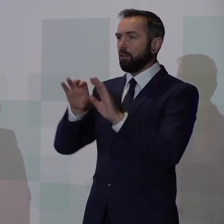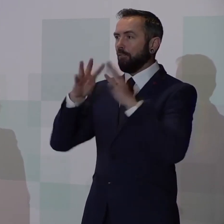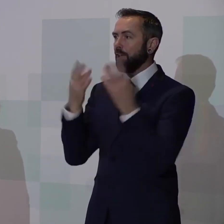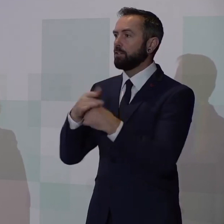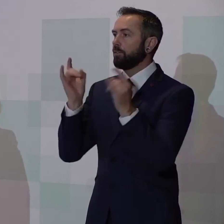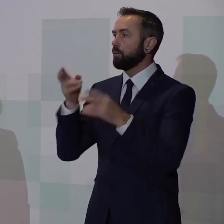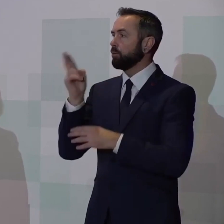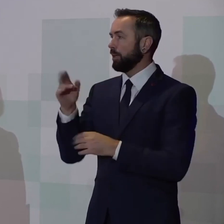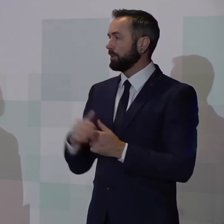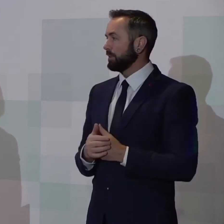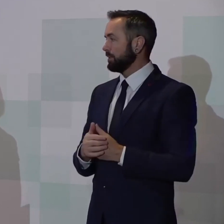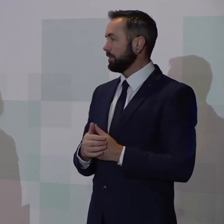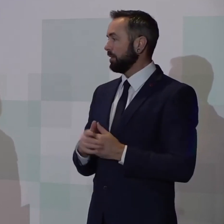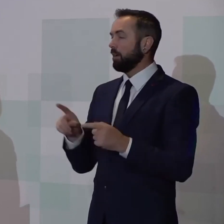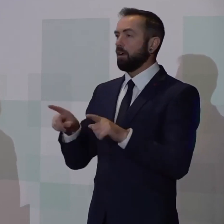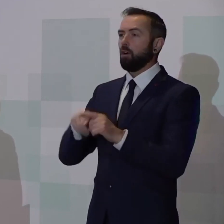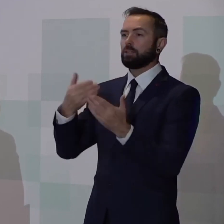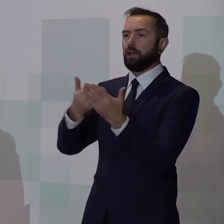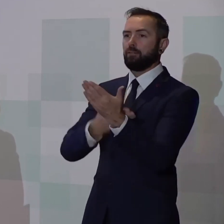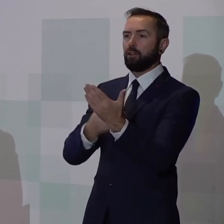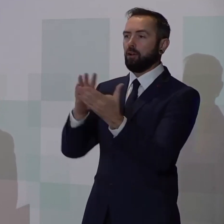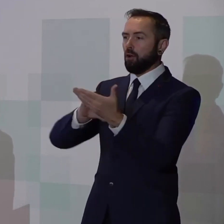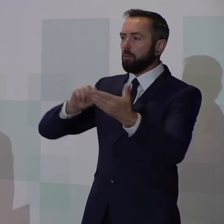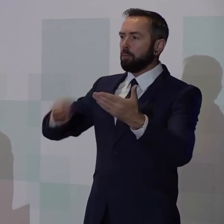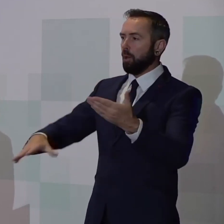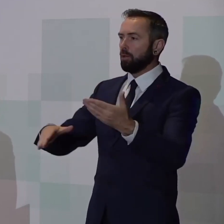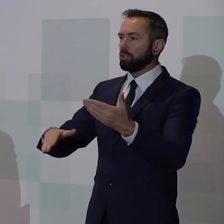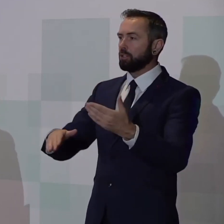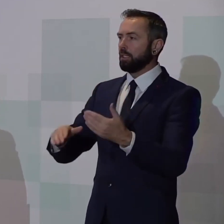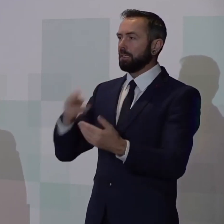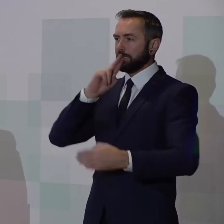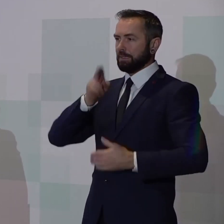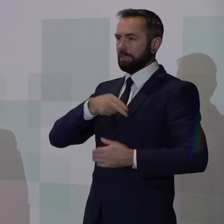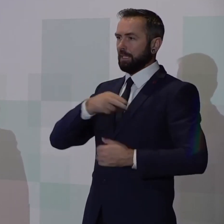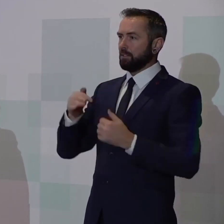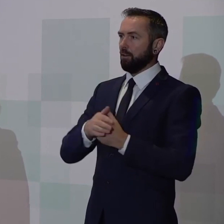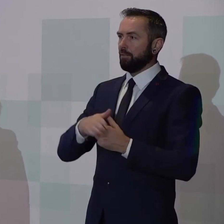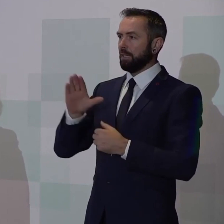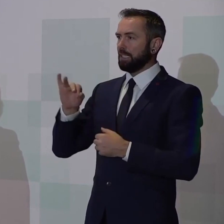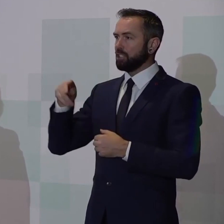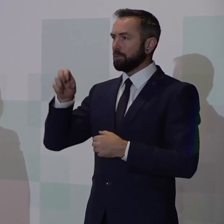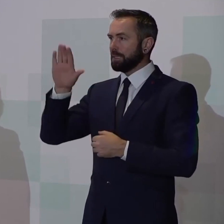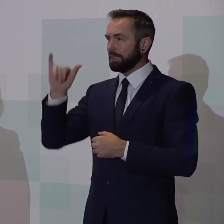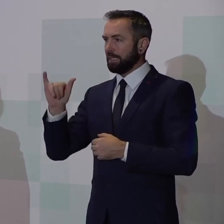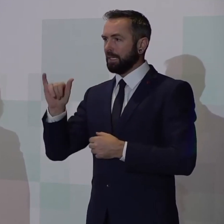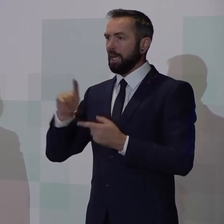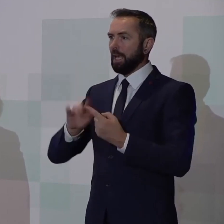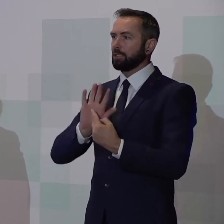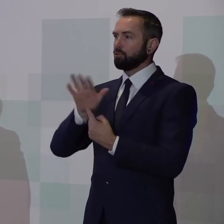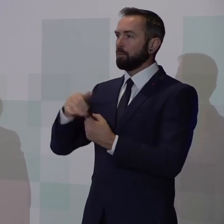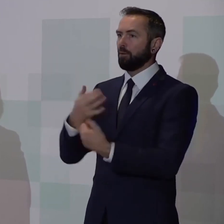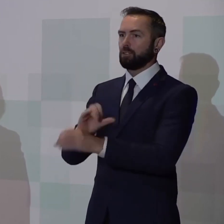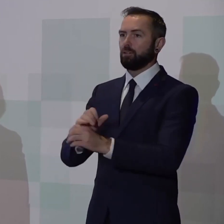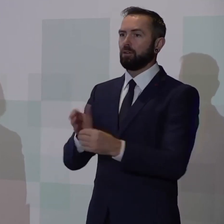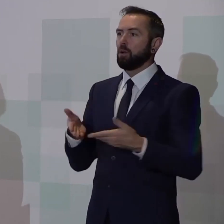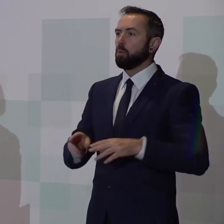We've had legislation abolishing what was known as the status of legitimacy, the discrimination against children born outside of